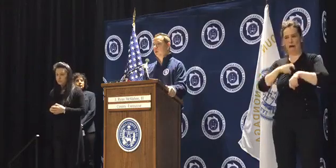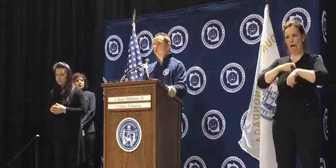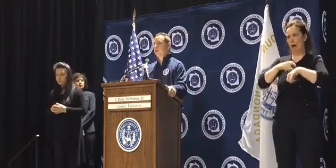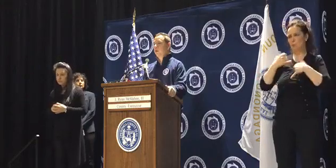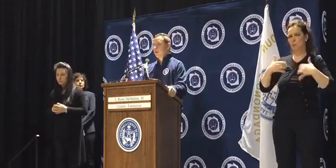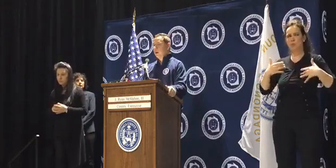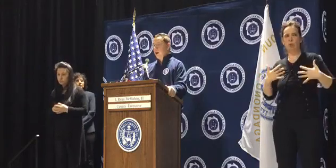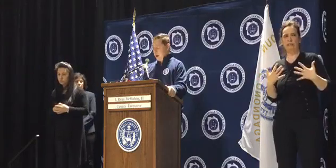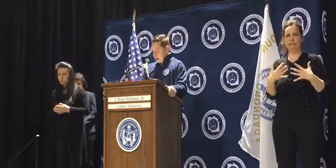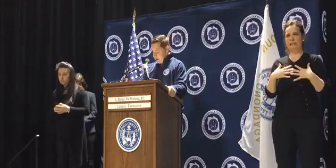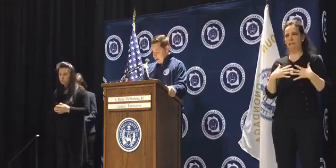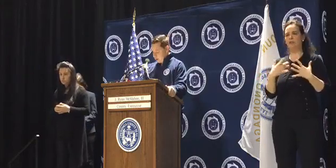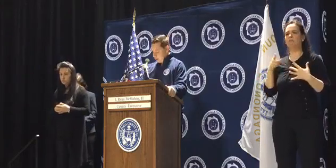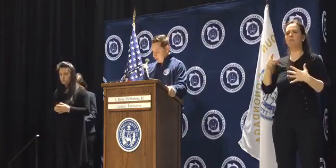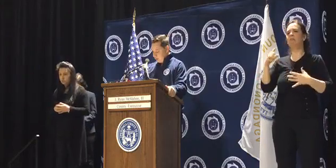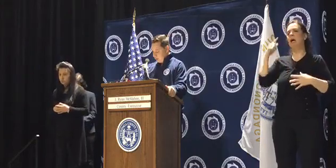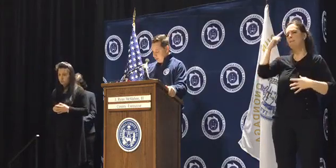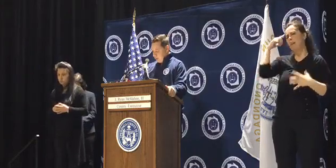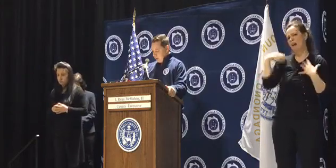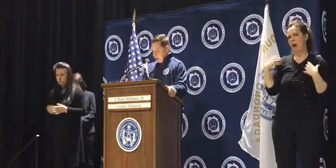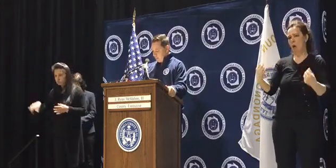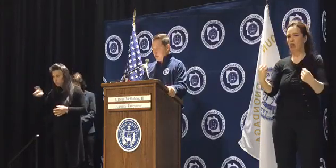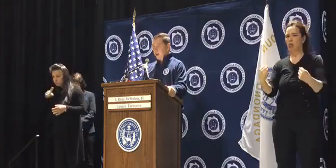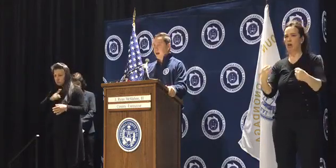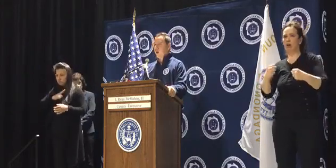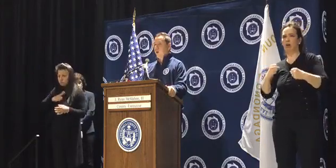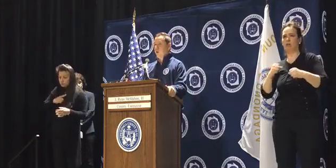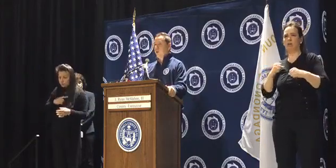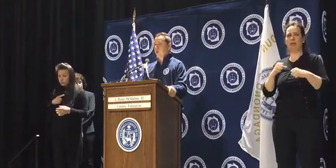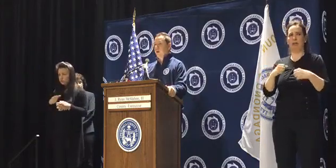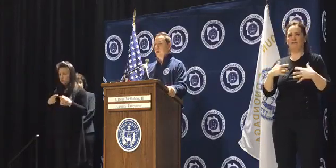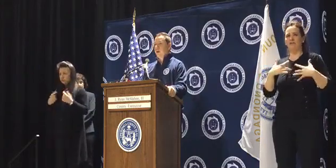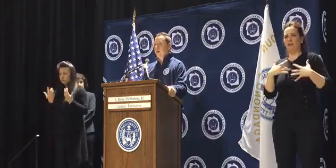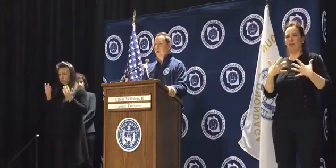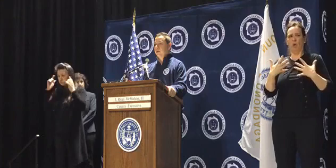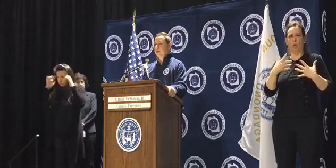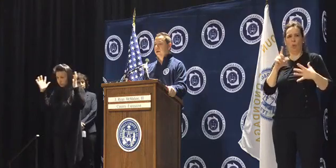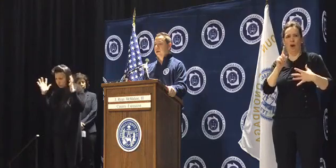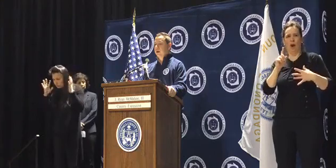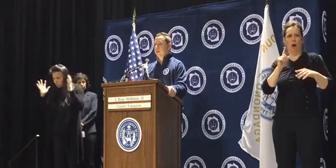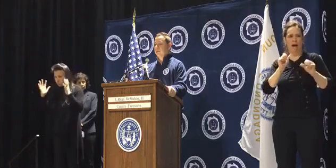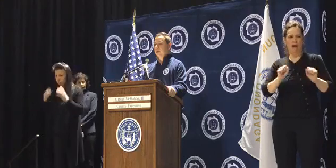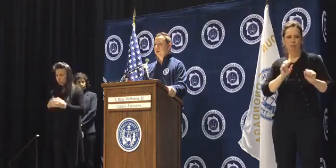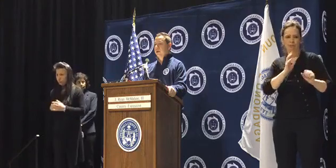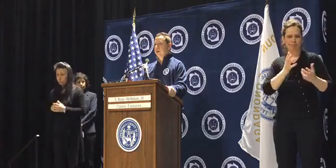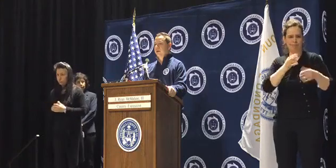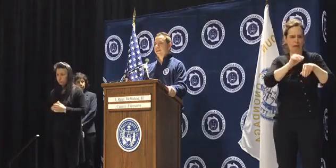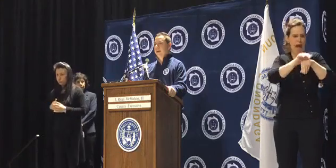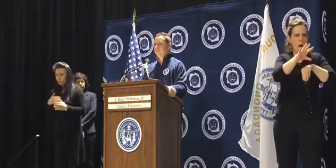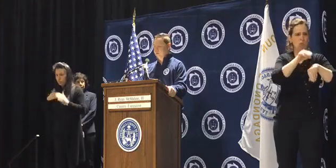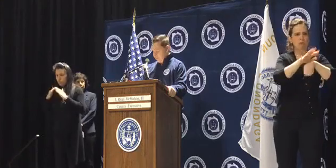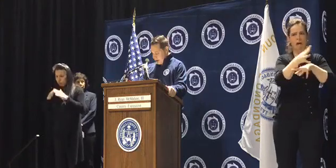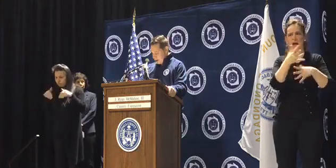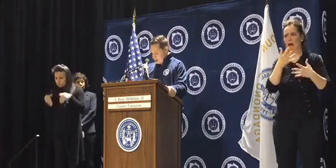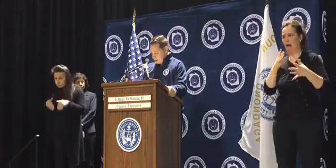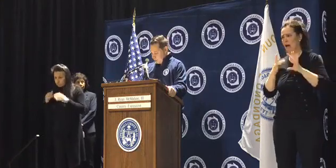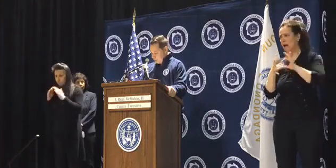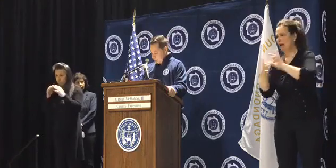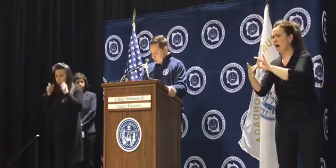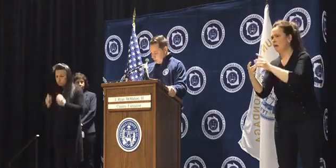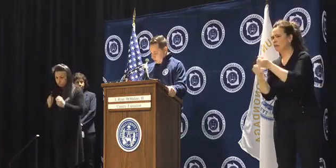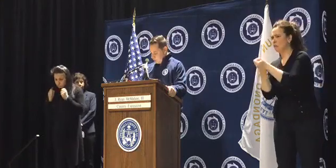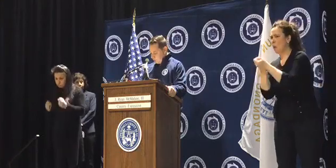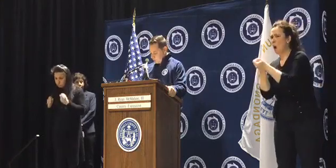uncomfortable with. And certainly being at home and needing maybe an escape from that,